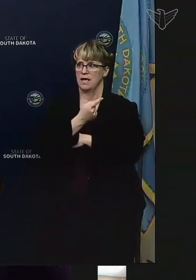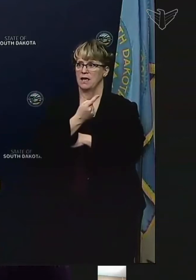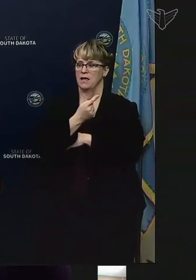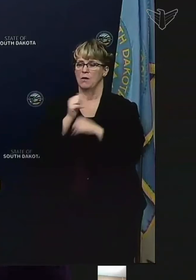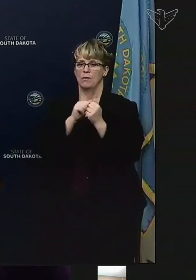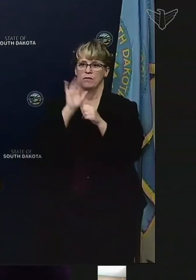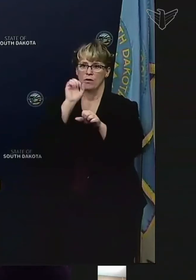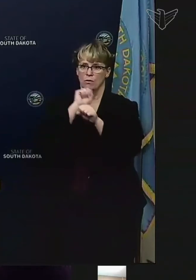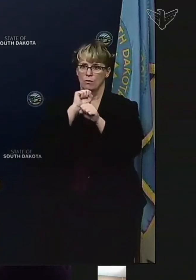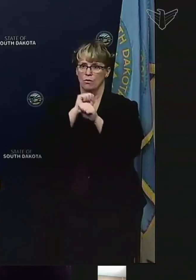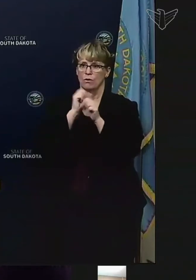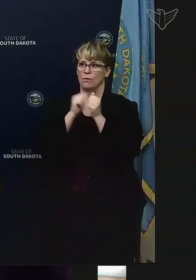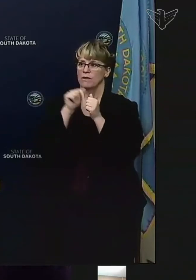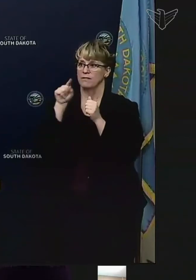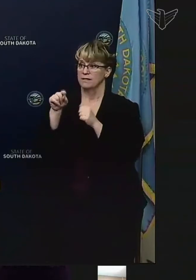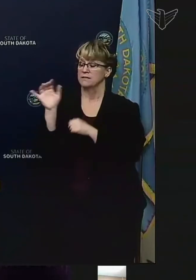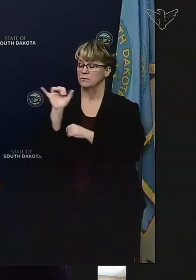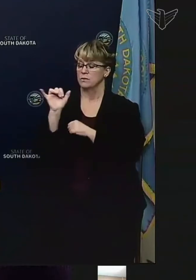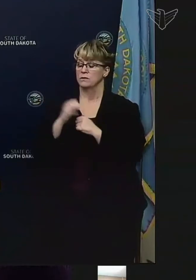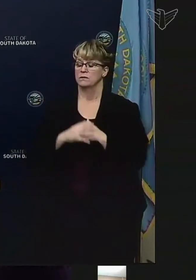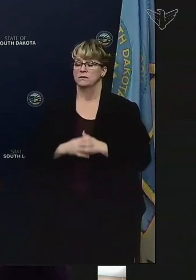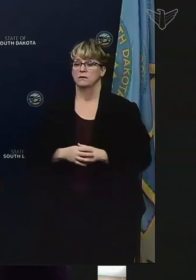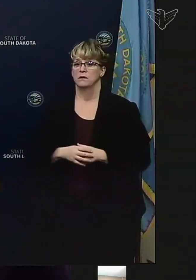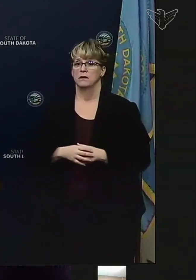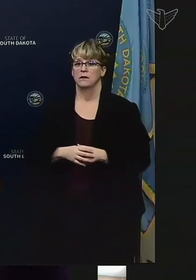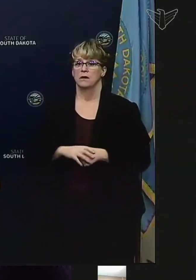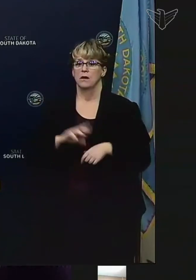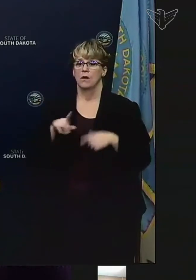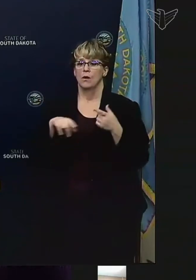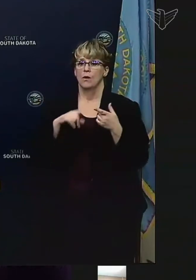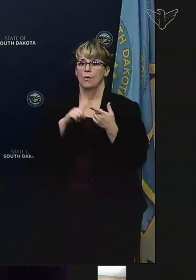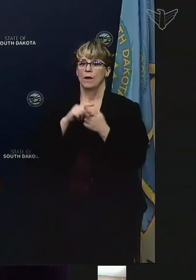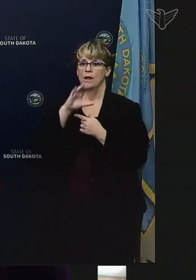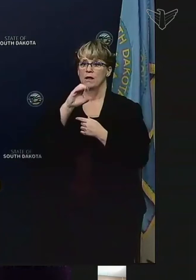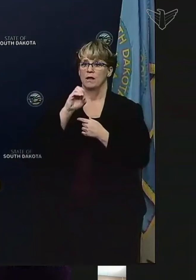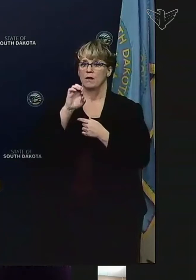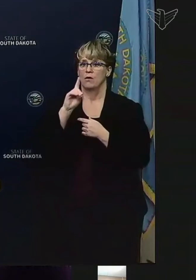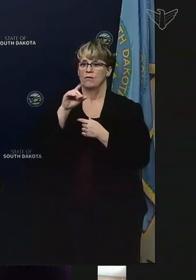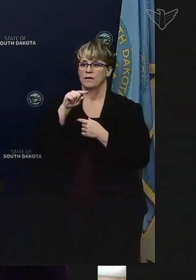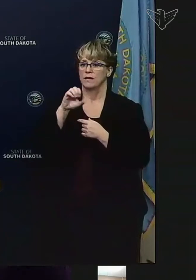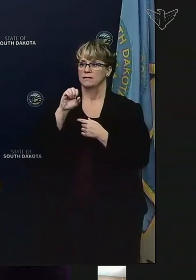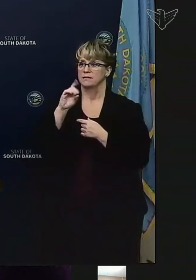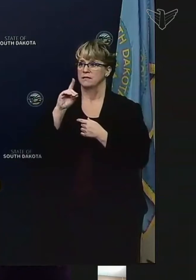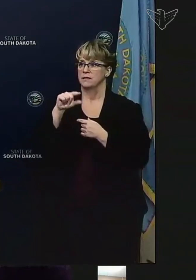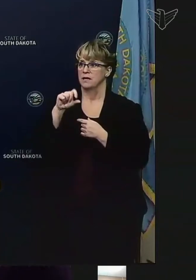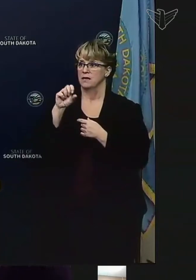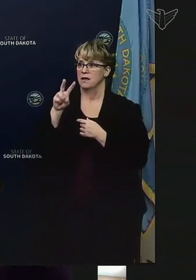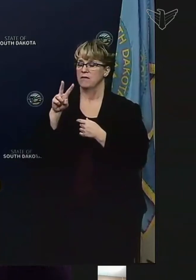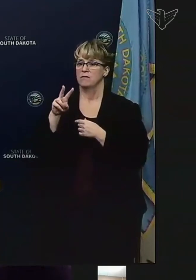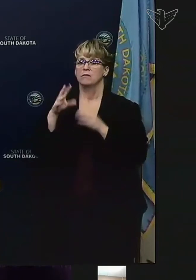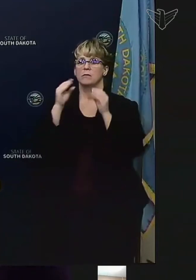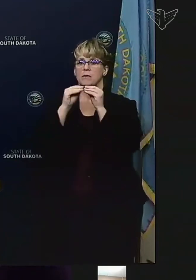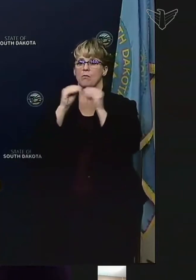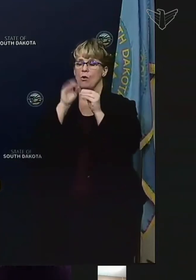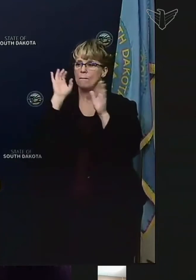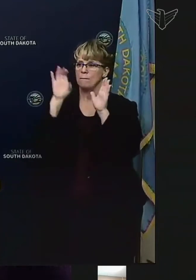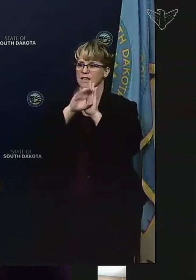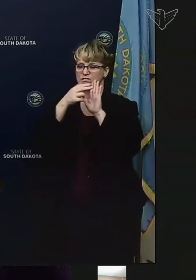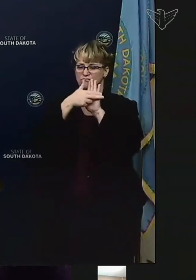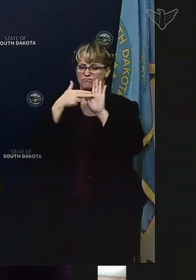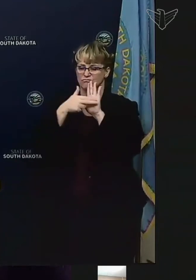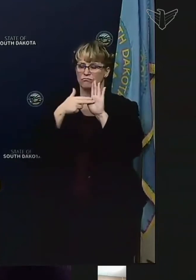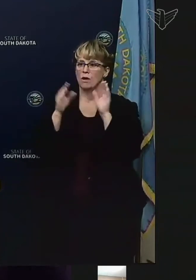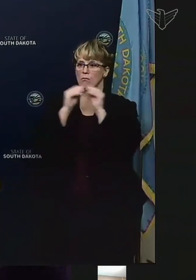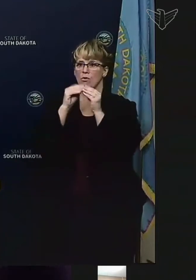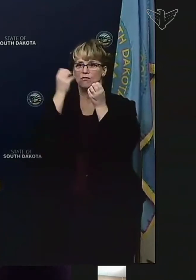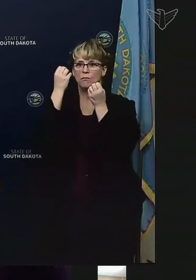all their work that they put into this as well. When you get to covid.sd.gov, the website, there'll be many more slides there, a